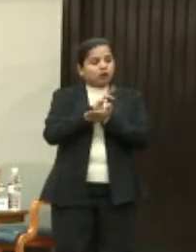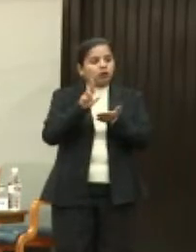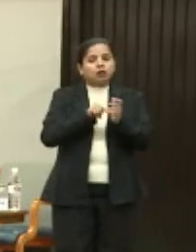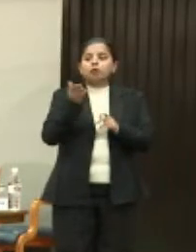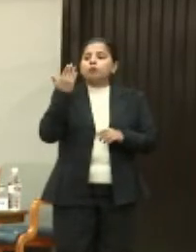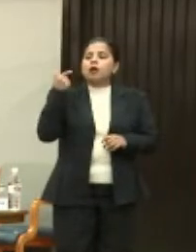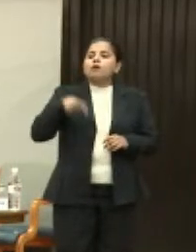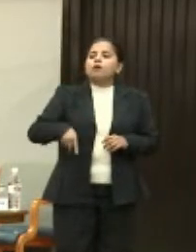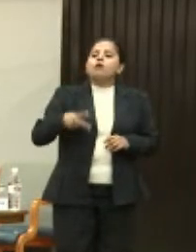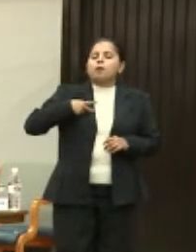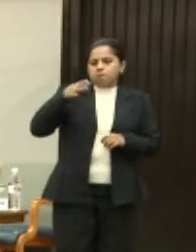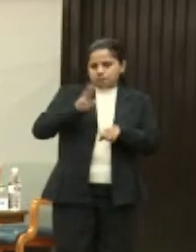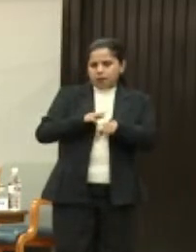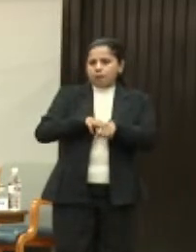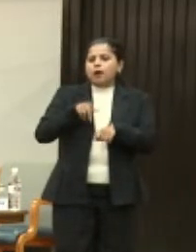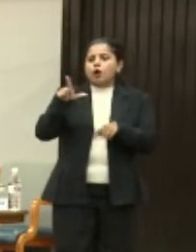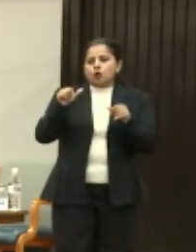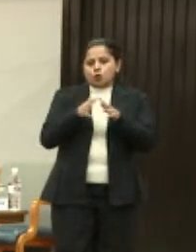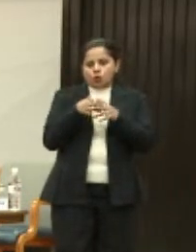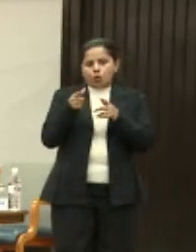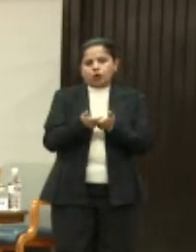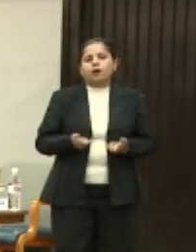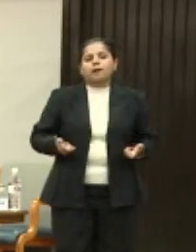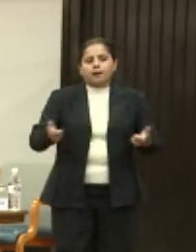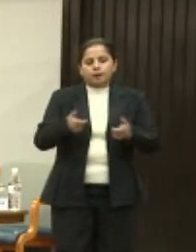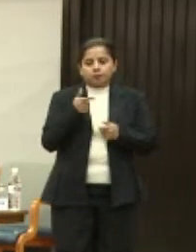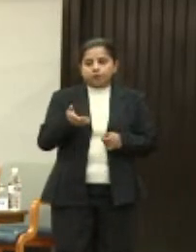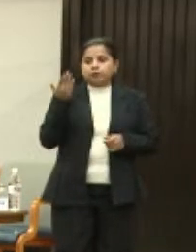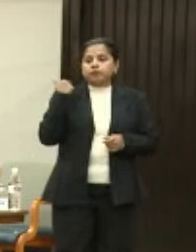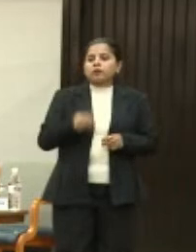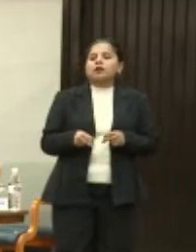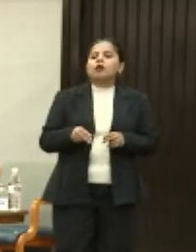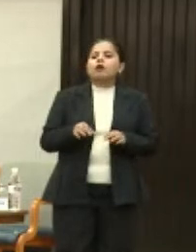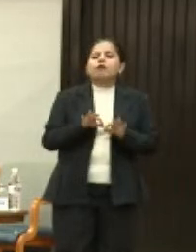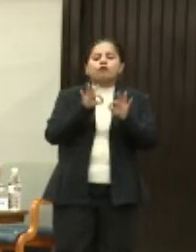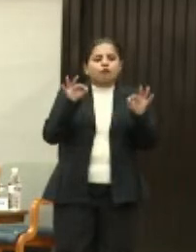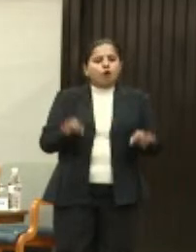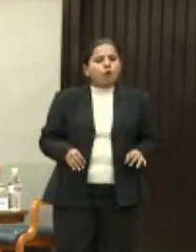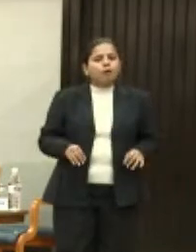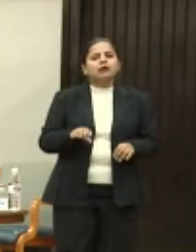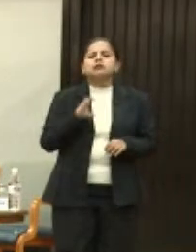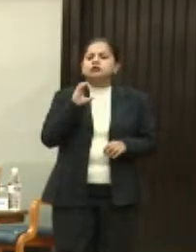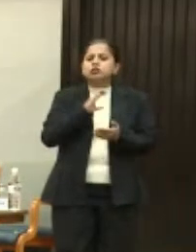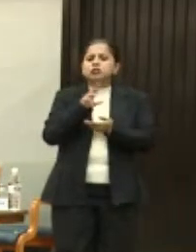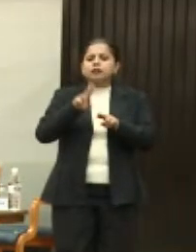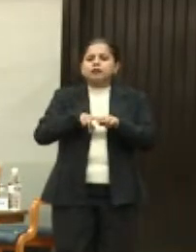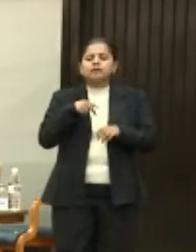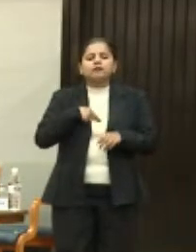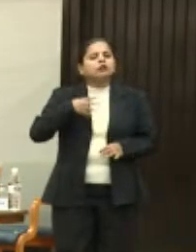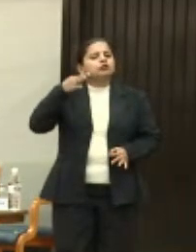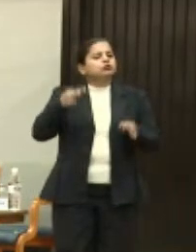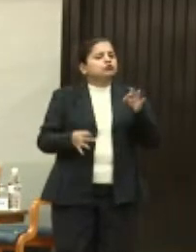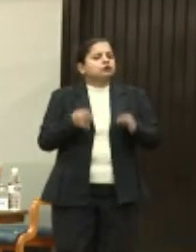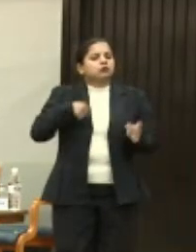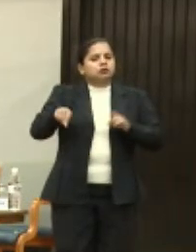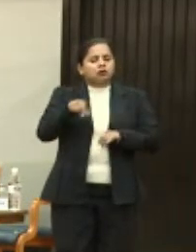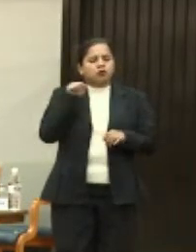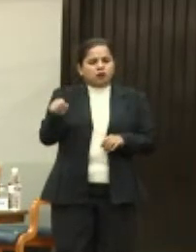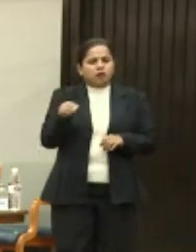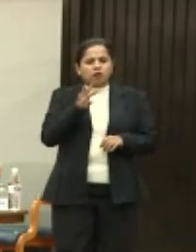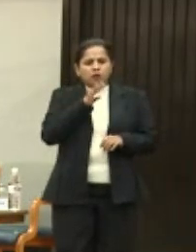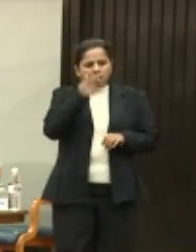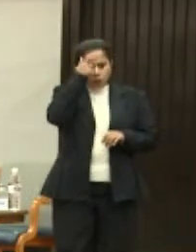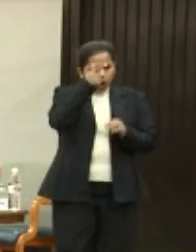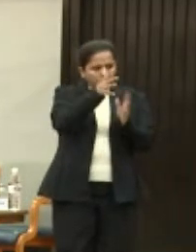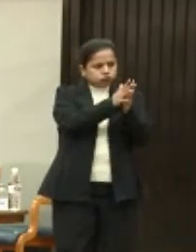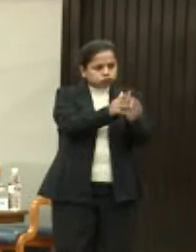of the Law Commission, former Chief Justice of the country, When he spoke about the speed of dispute